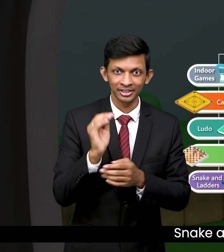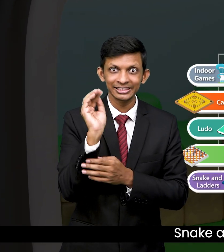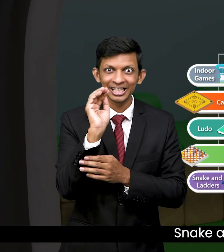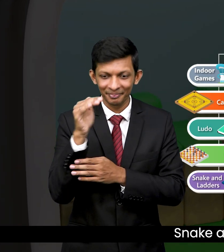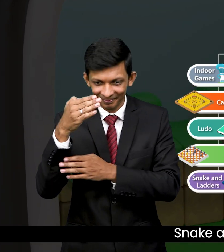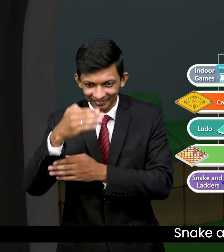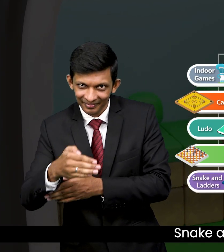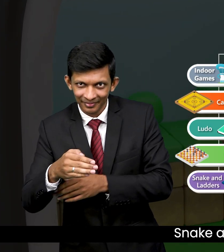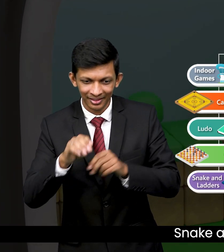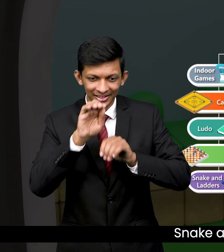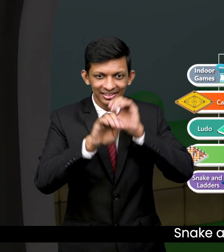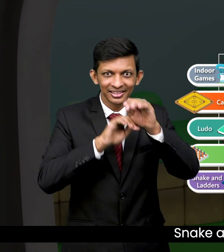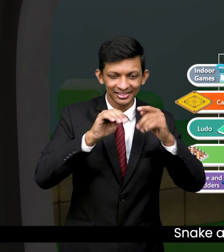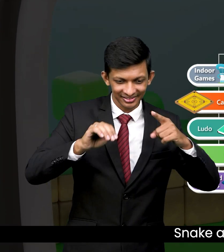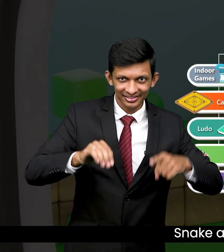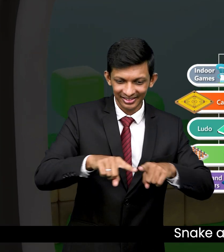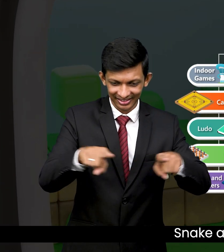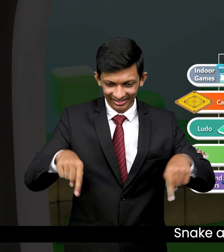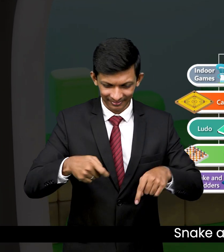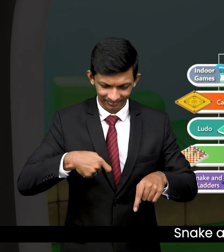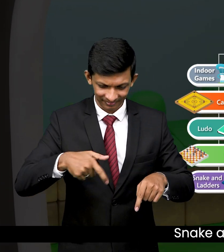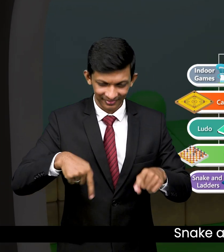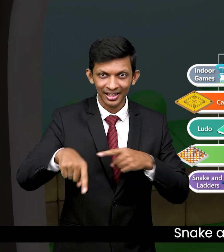snake and ladders.